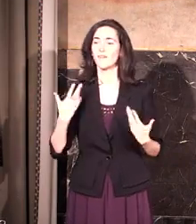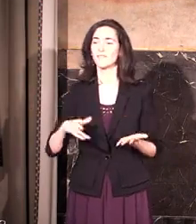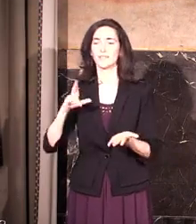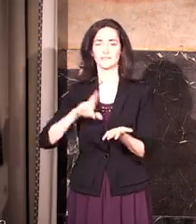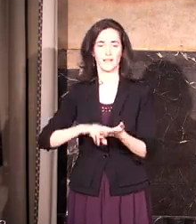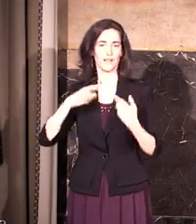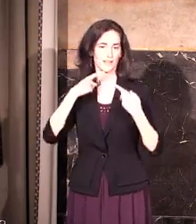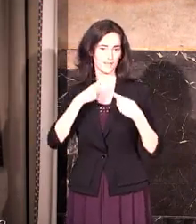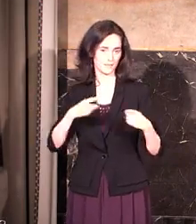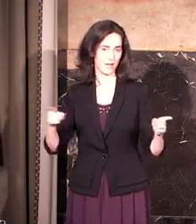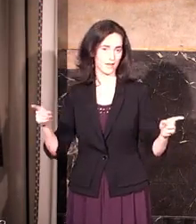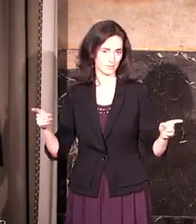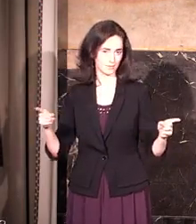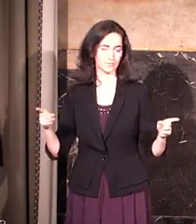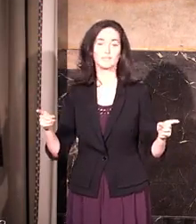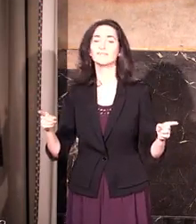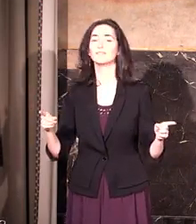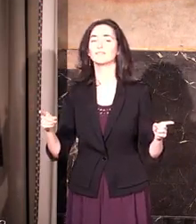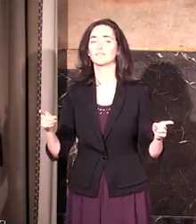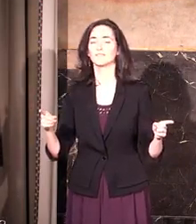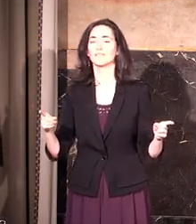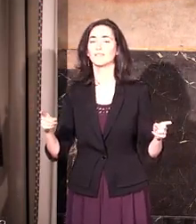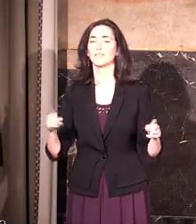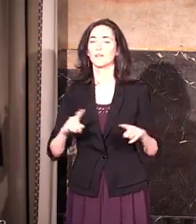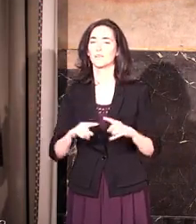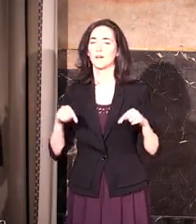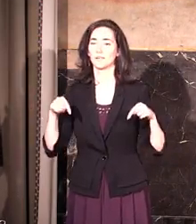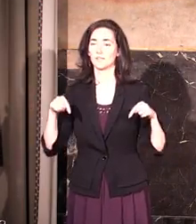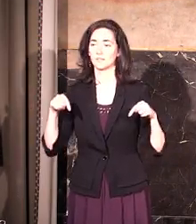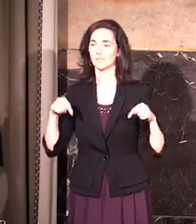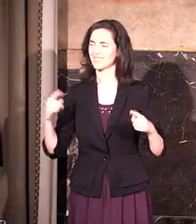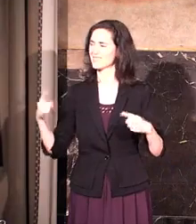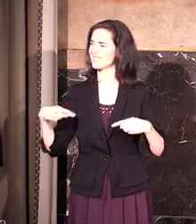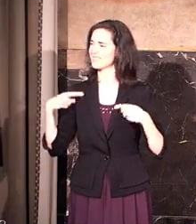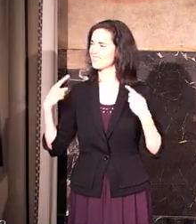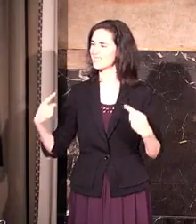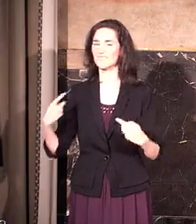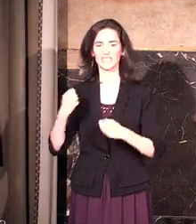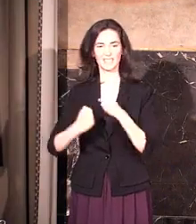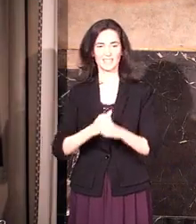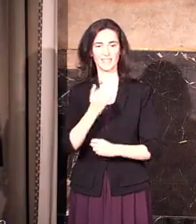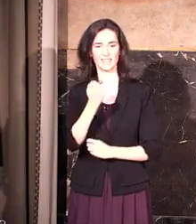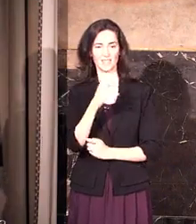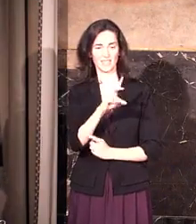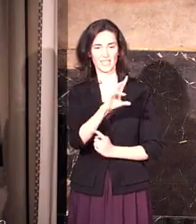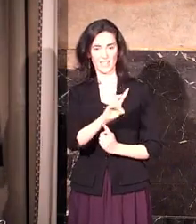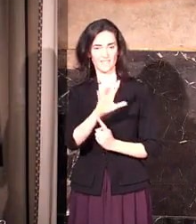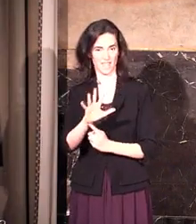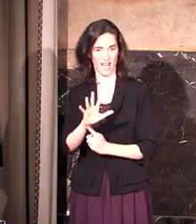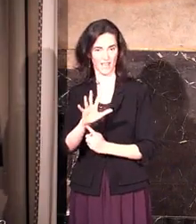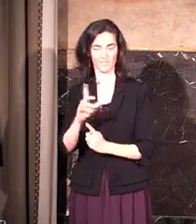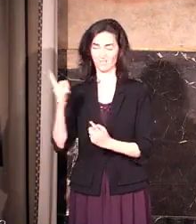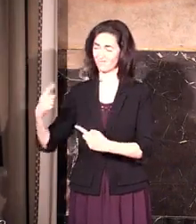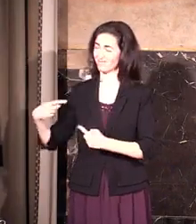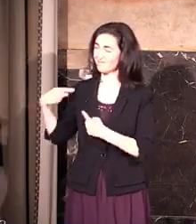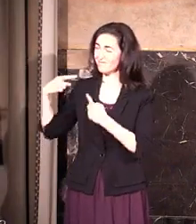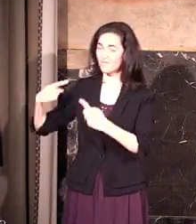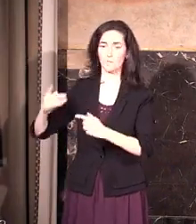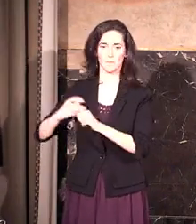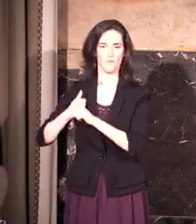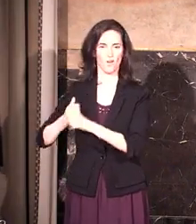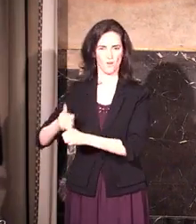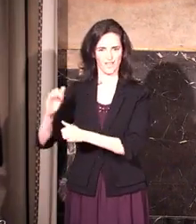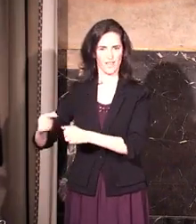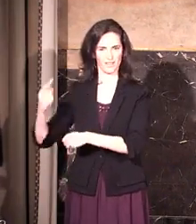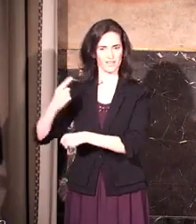proclamation, but this is something that's, I think, has been observed since 1775. And so we're obviously